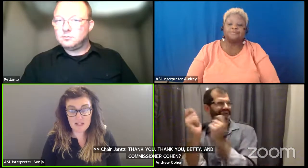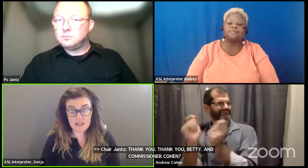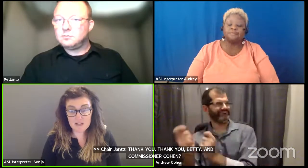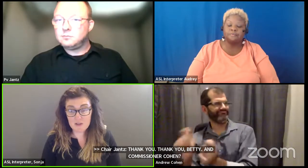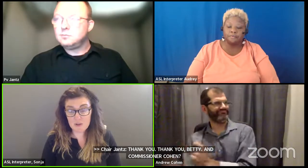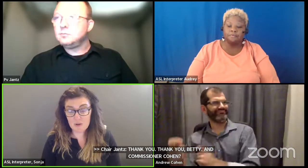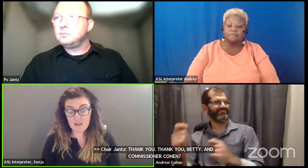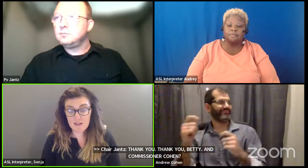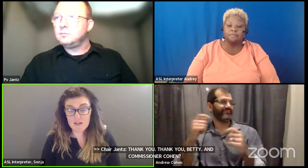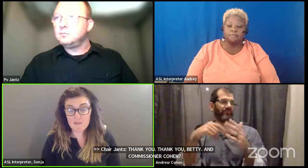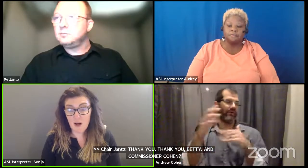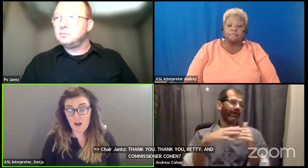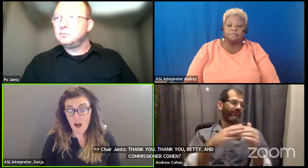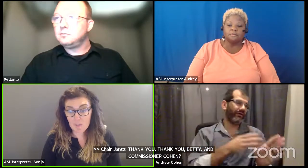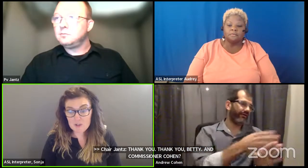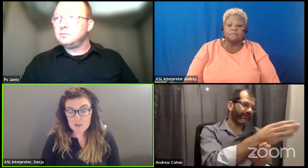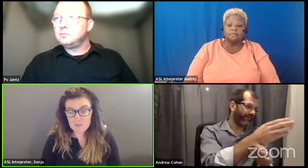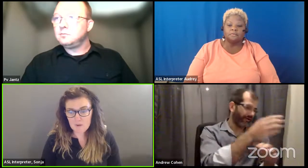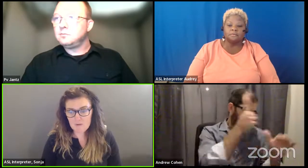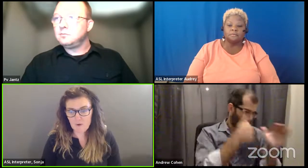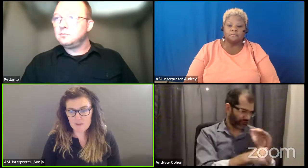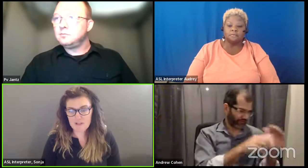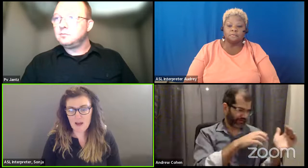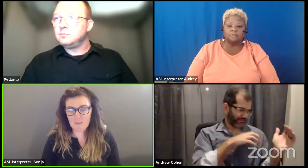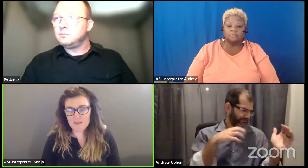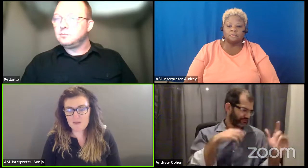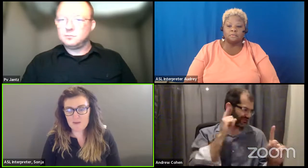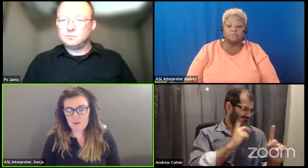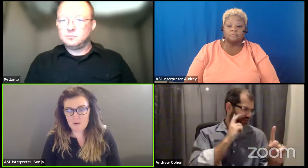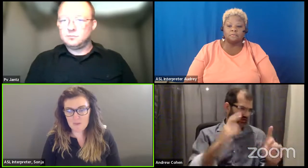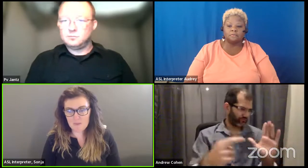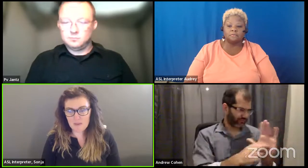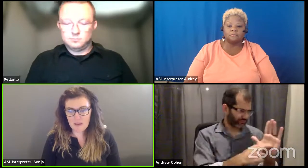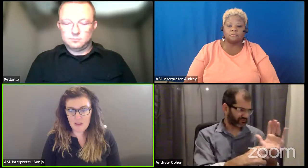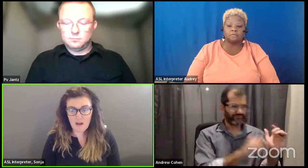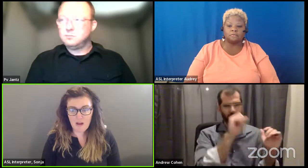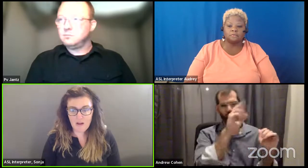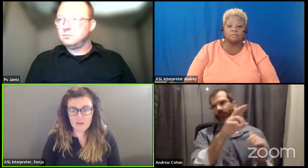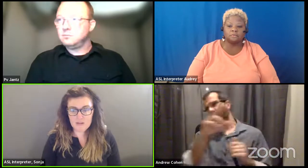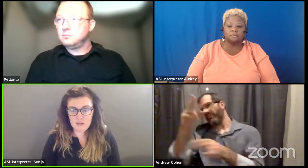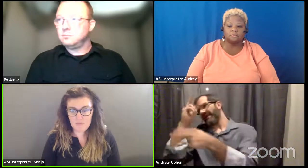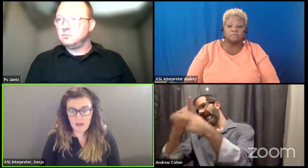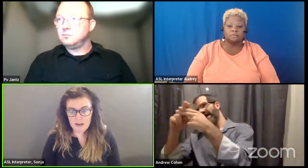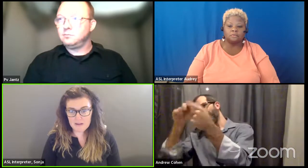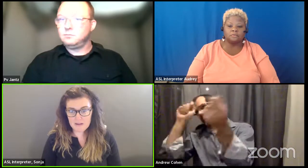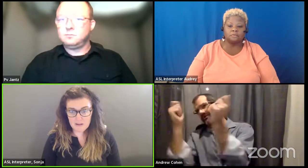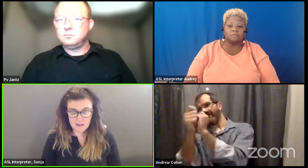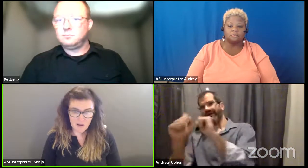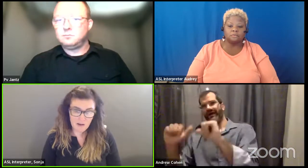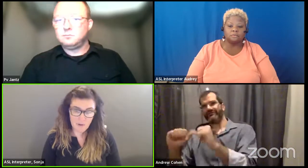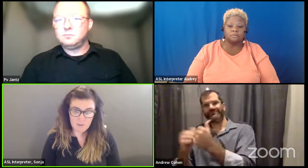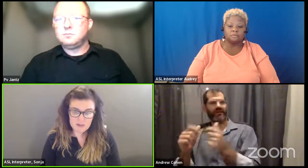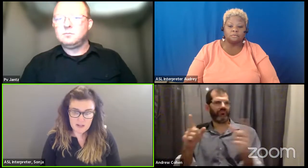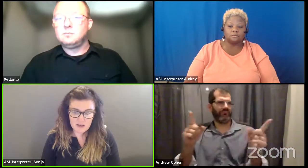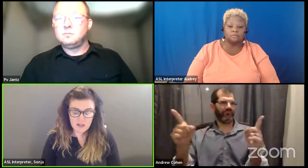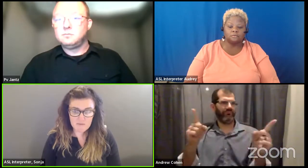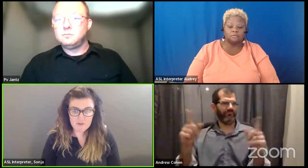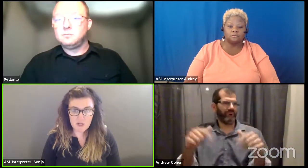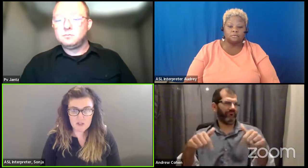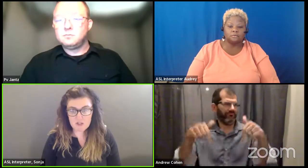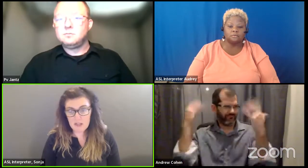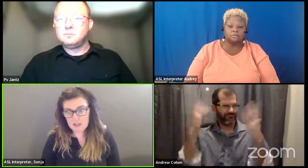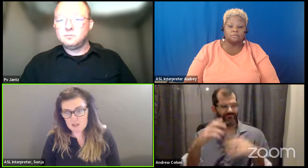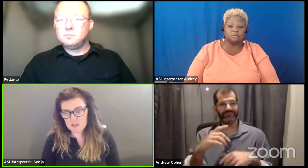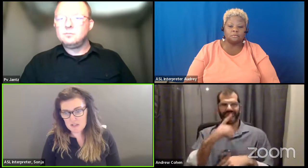that we need to accomplish before this happens. So the deafblind